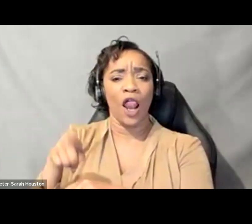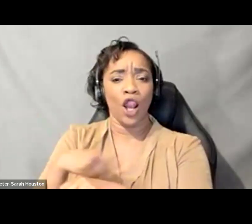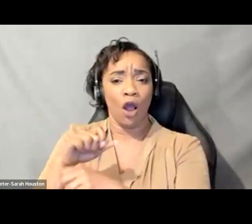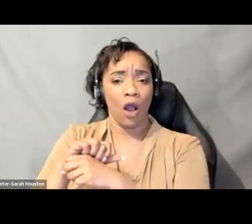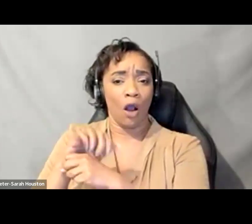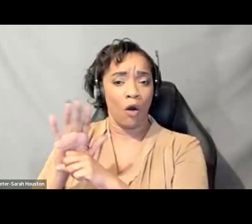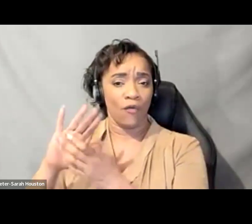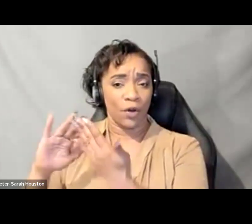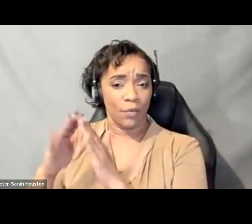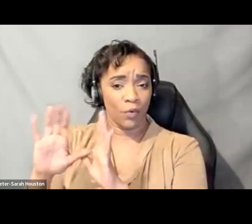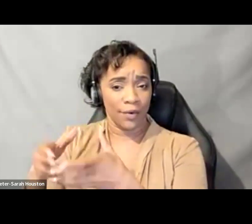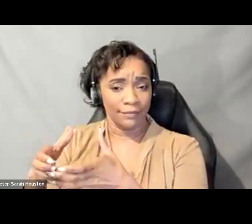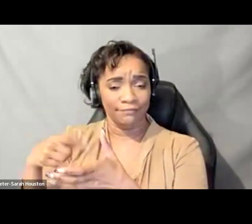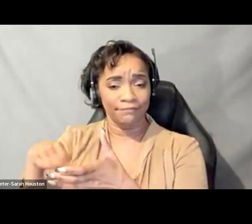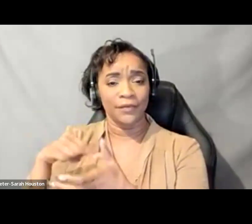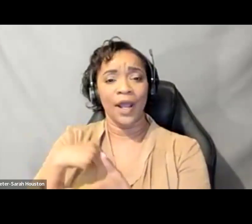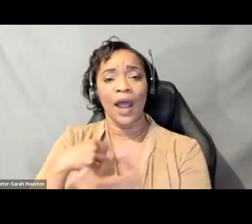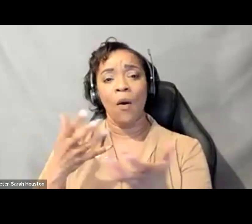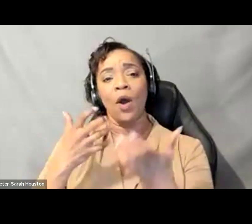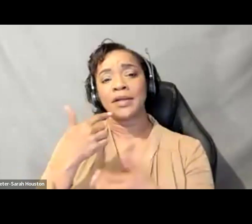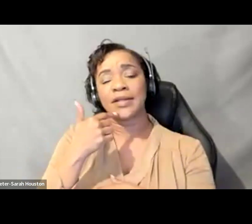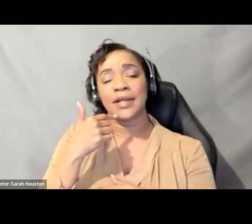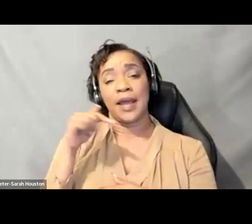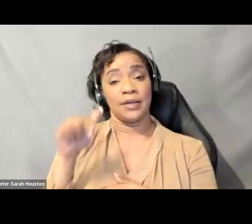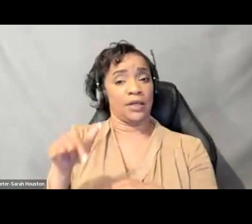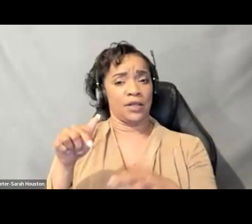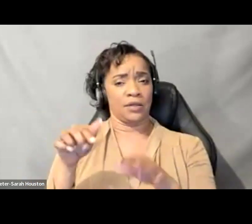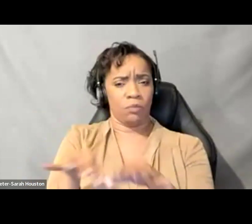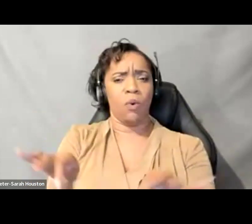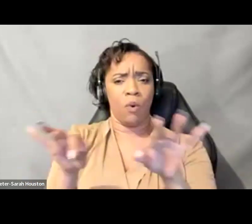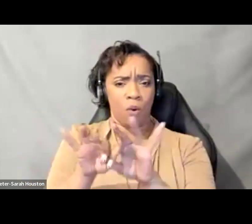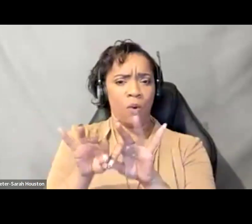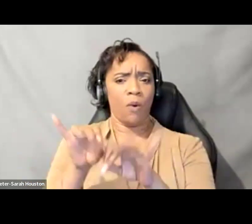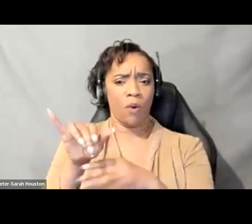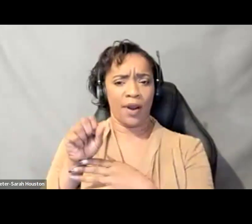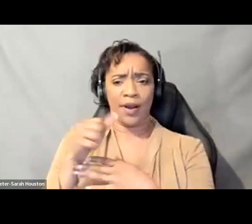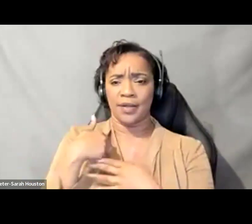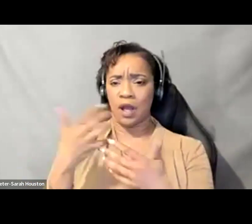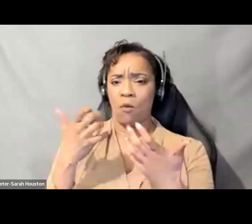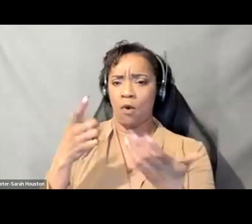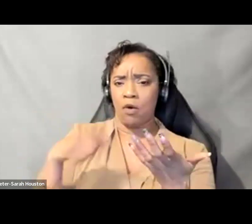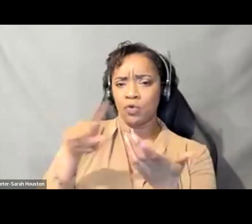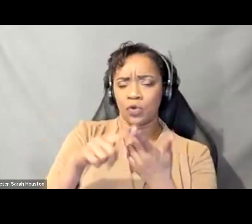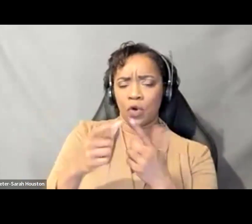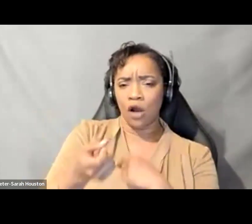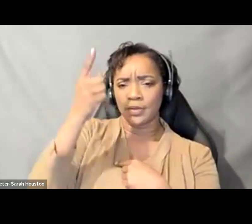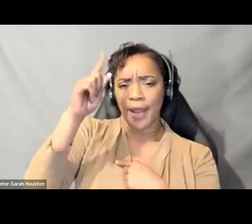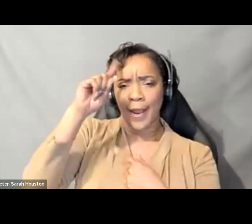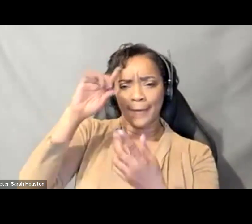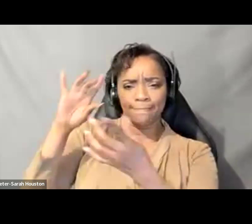want to, say this is something that's very important, and I want to help the audience understand the connections